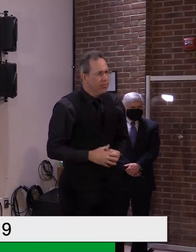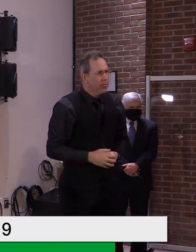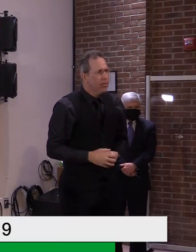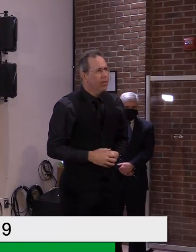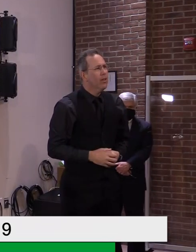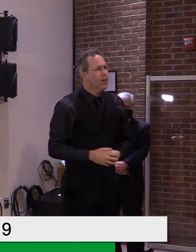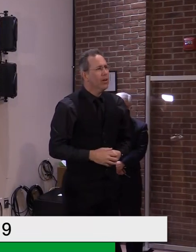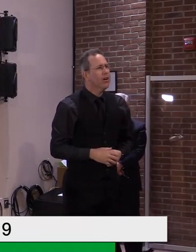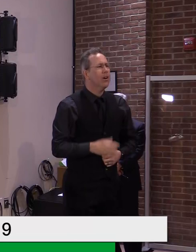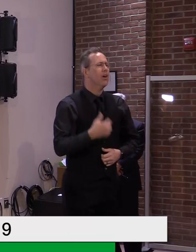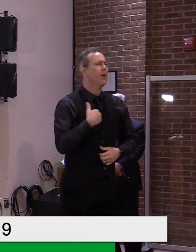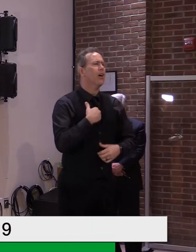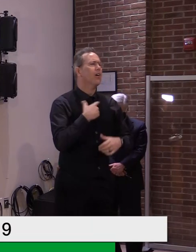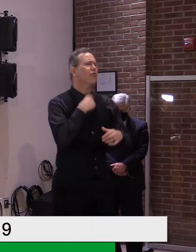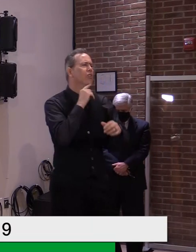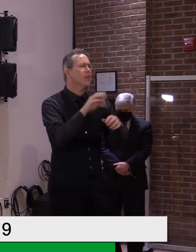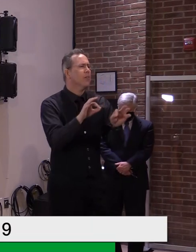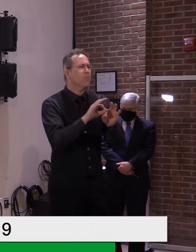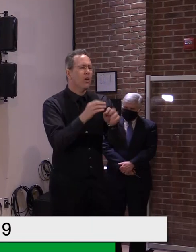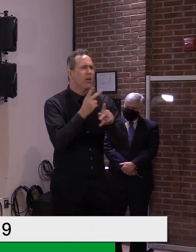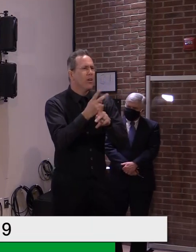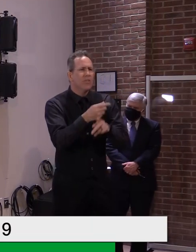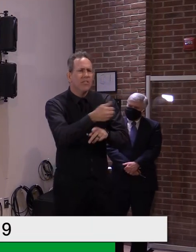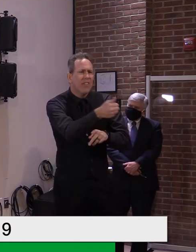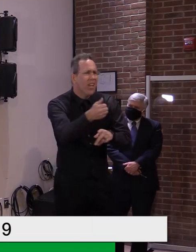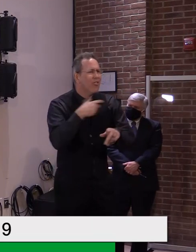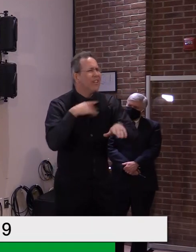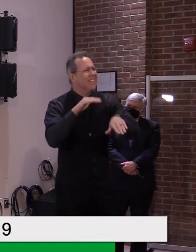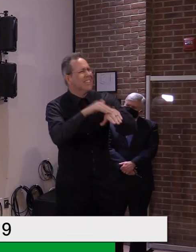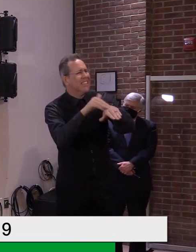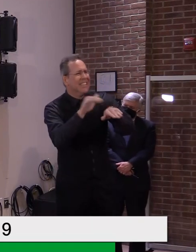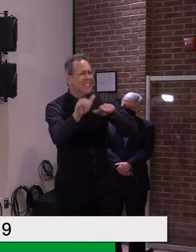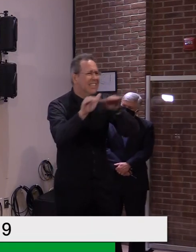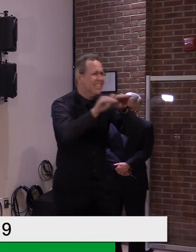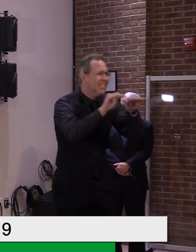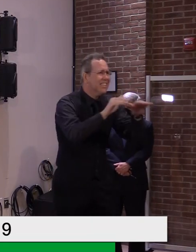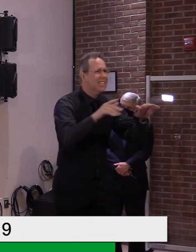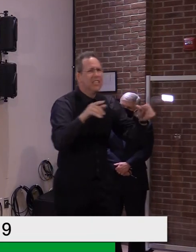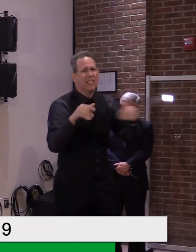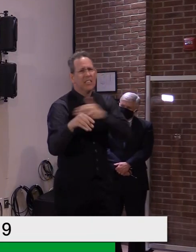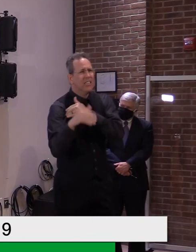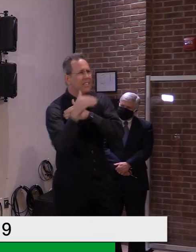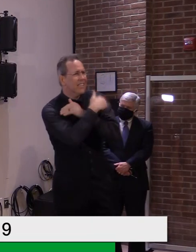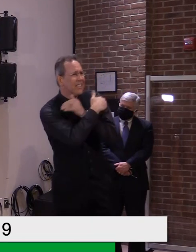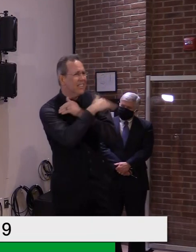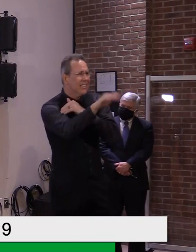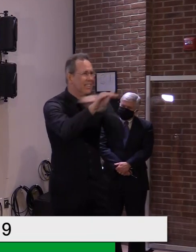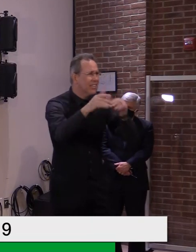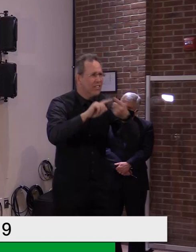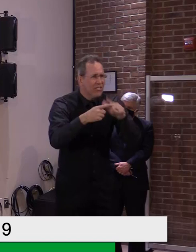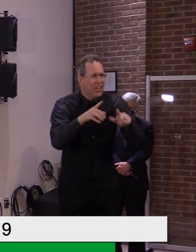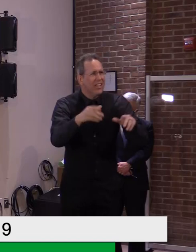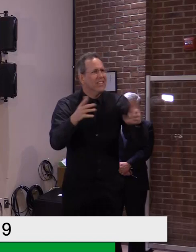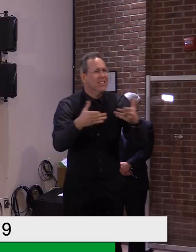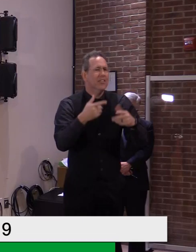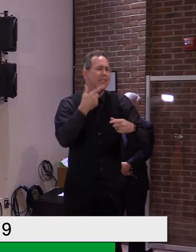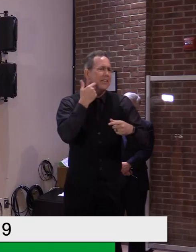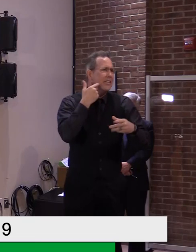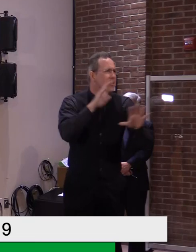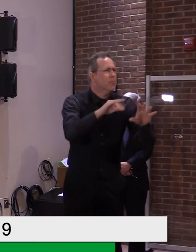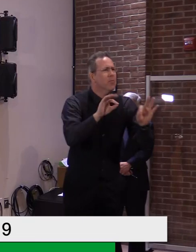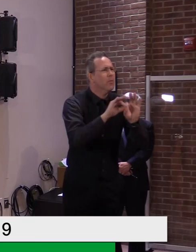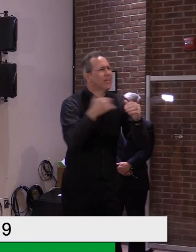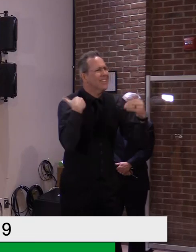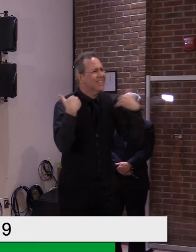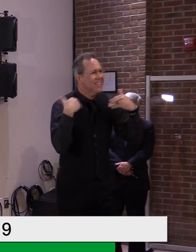Taking those precautions to make sure that you're not spreading the virus to someone who's more vulnerable than you are is really important. Wearing a